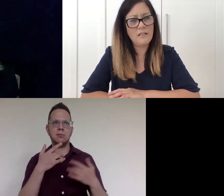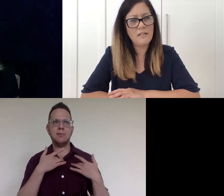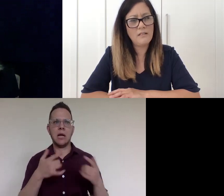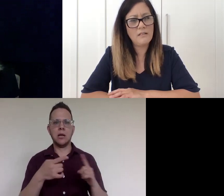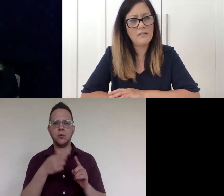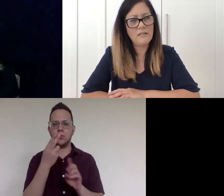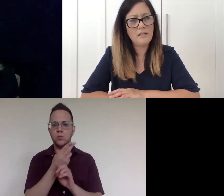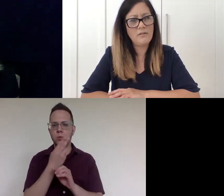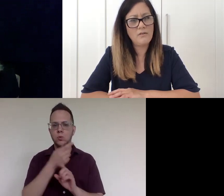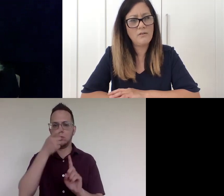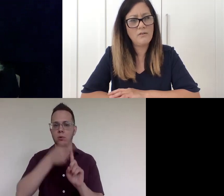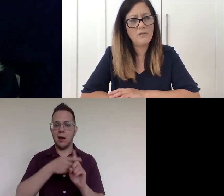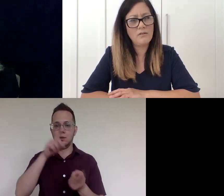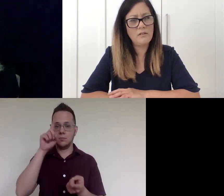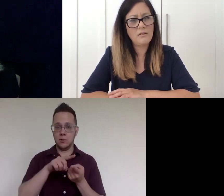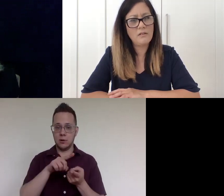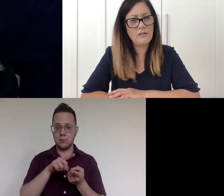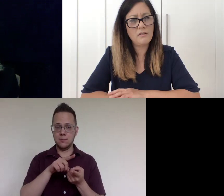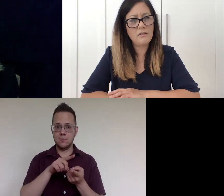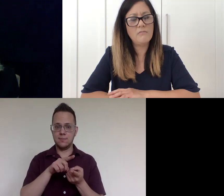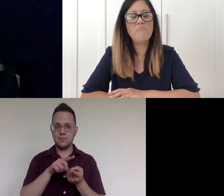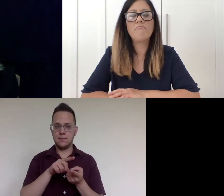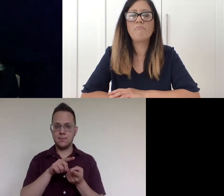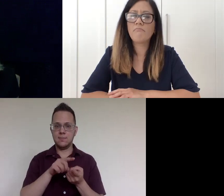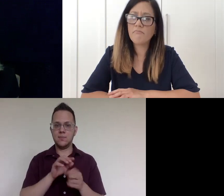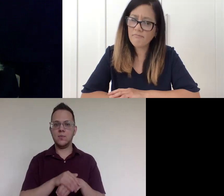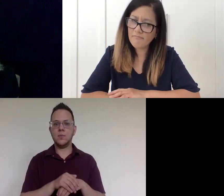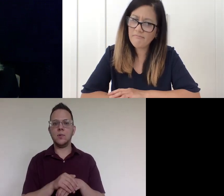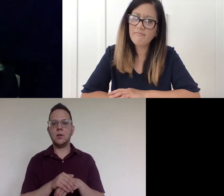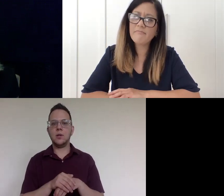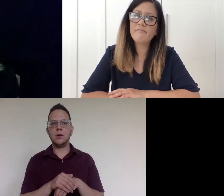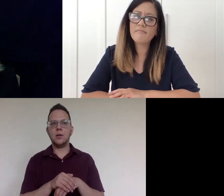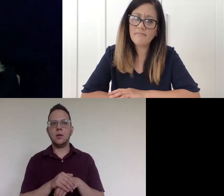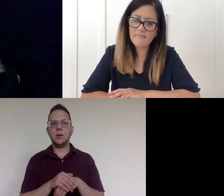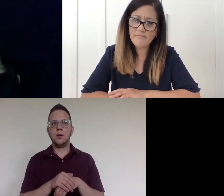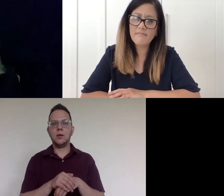the message is also mixed. They say that